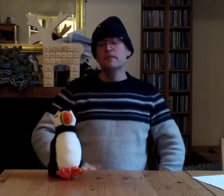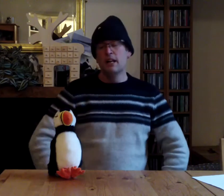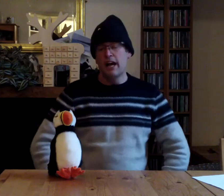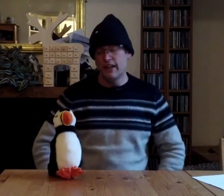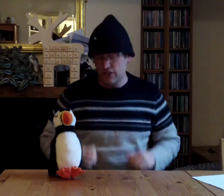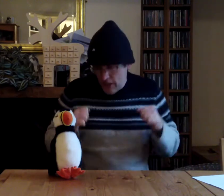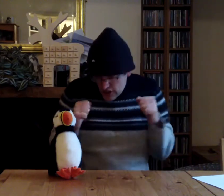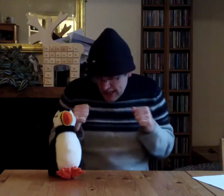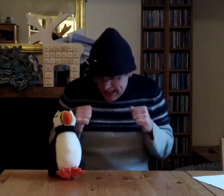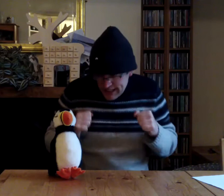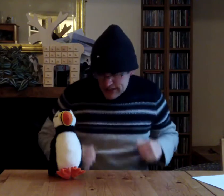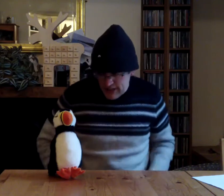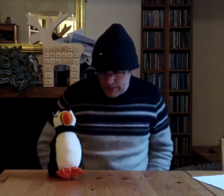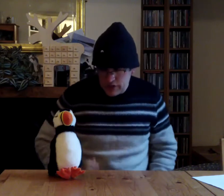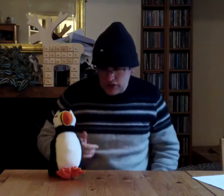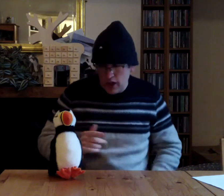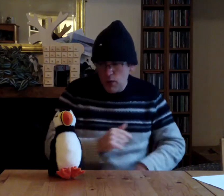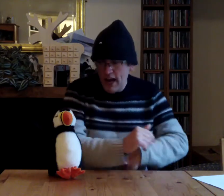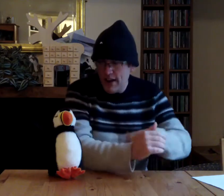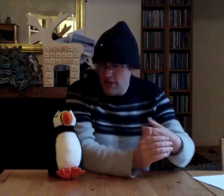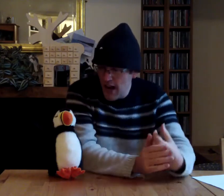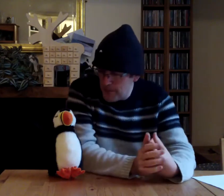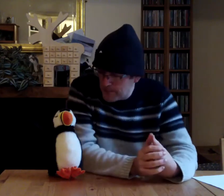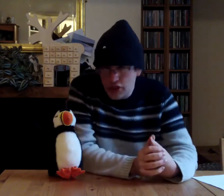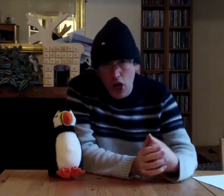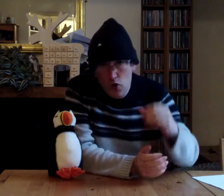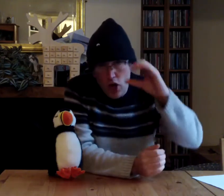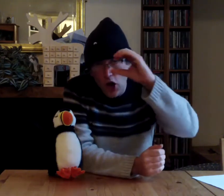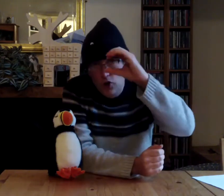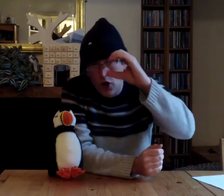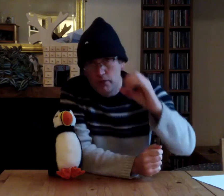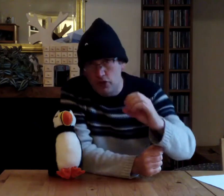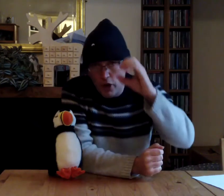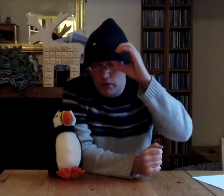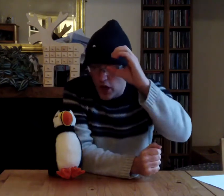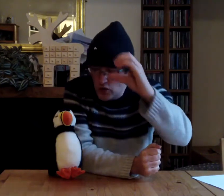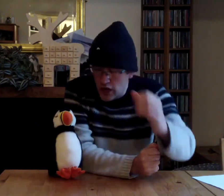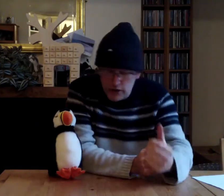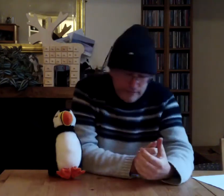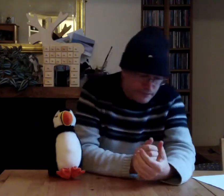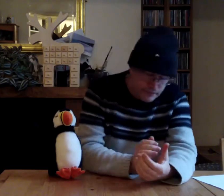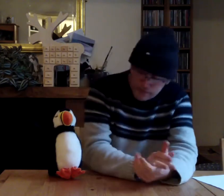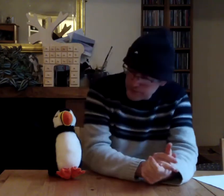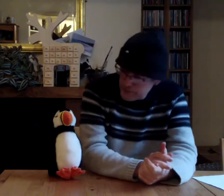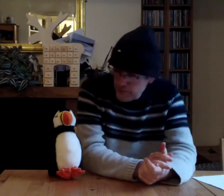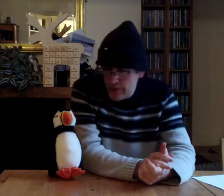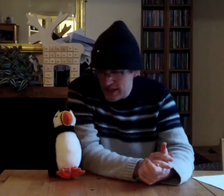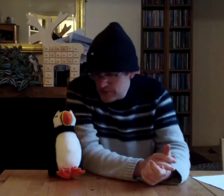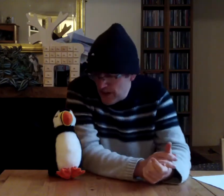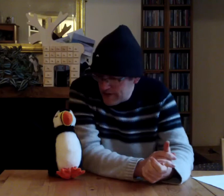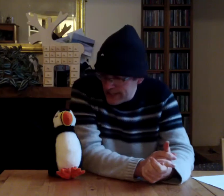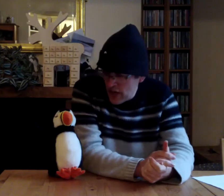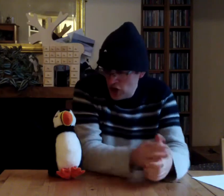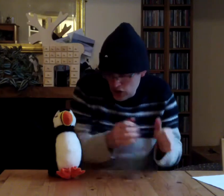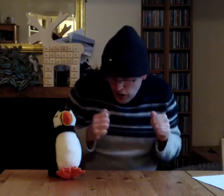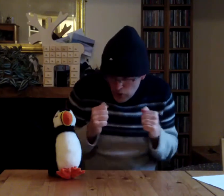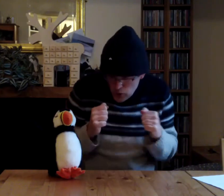And that's like shaking, isn't it? So where Coco comes from, Coco, very cold, isn't